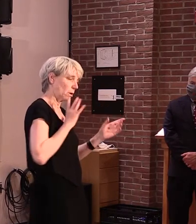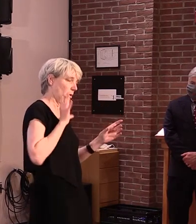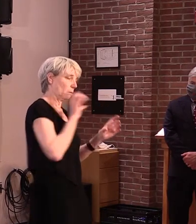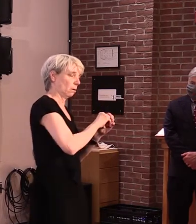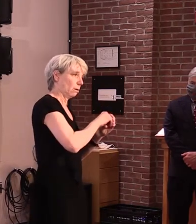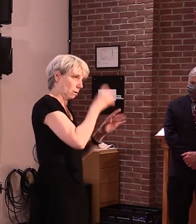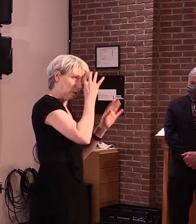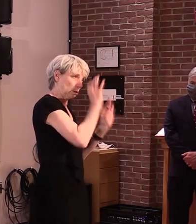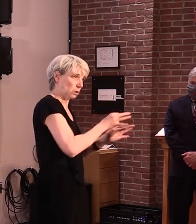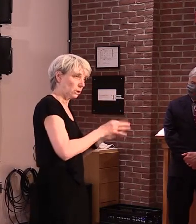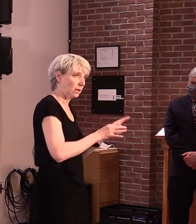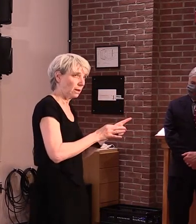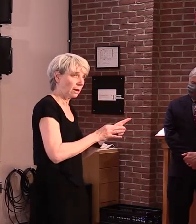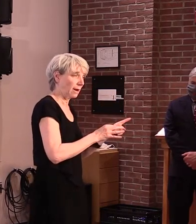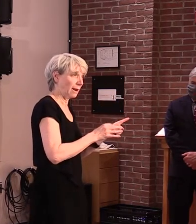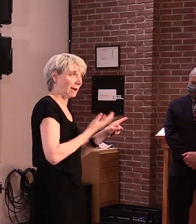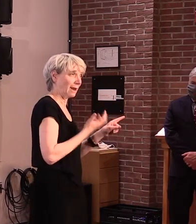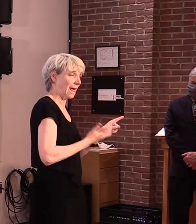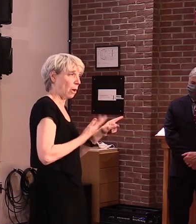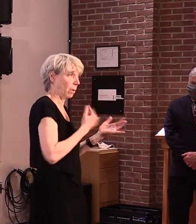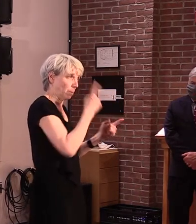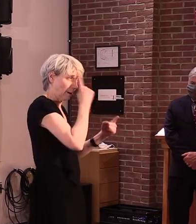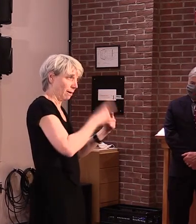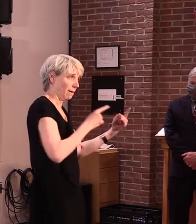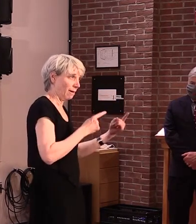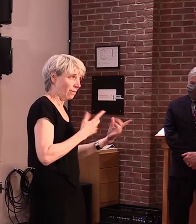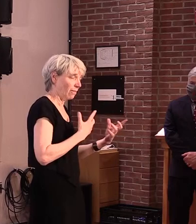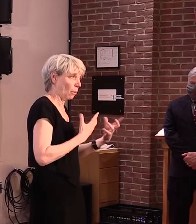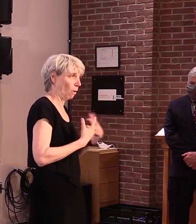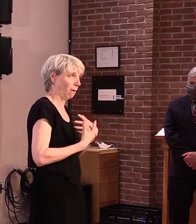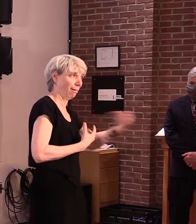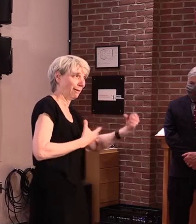just continued to put it in the hands of the Secretary of State.